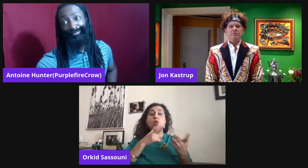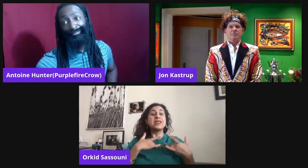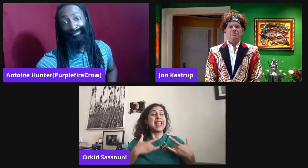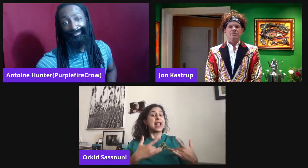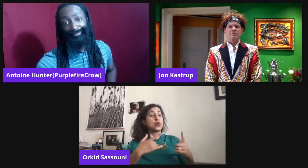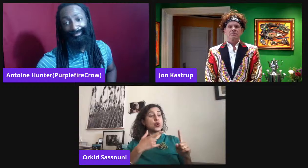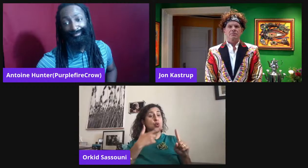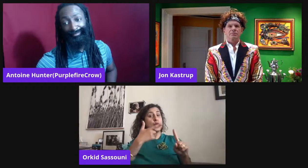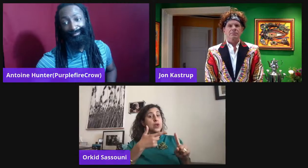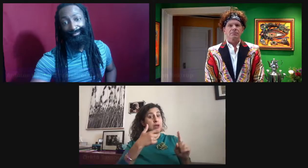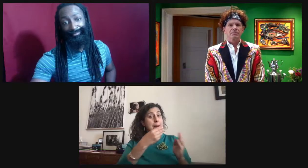And so